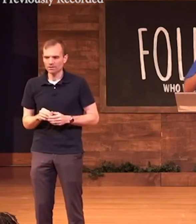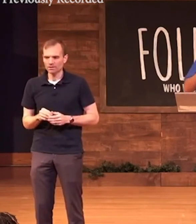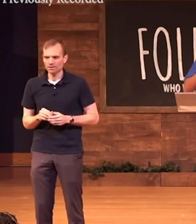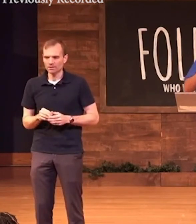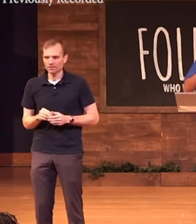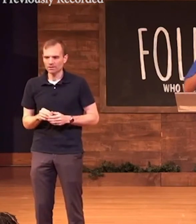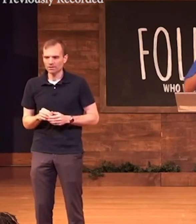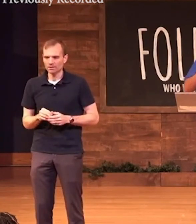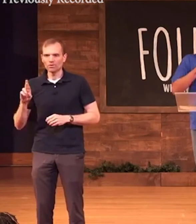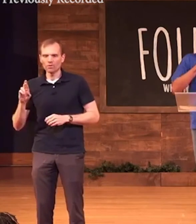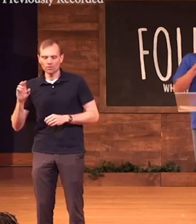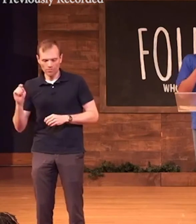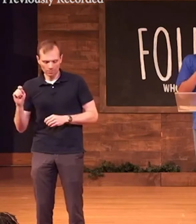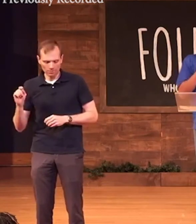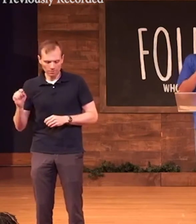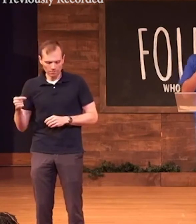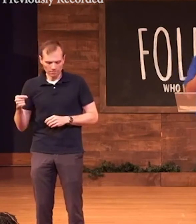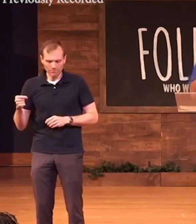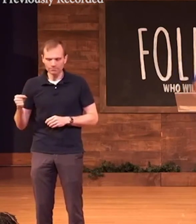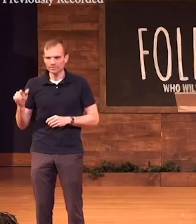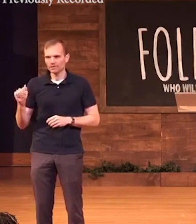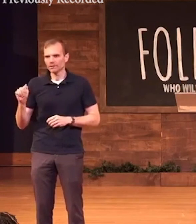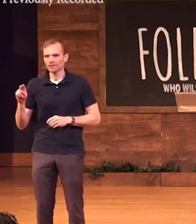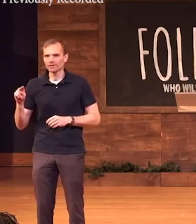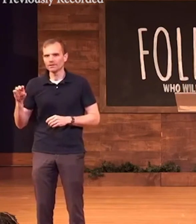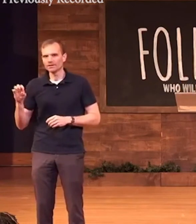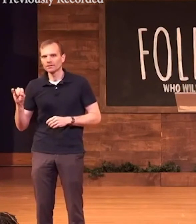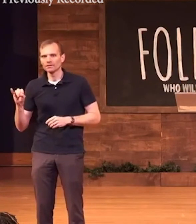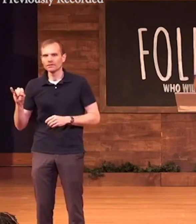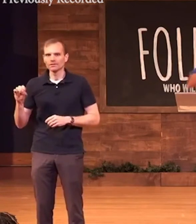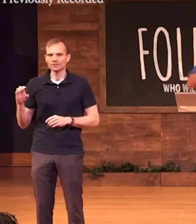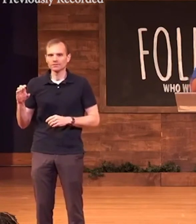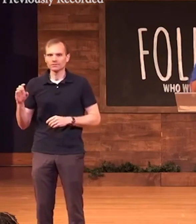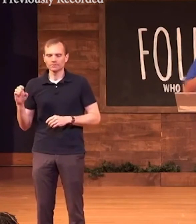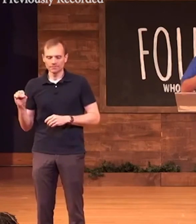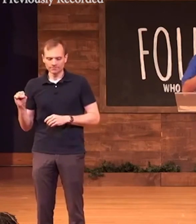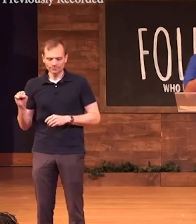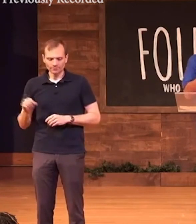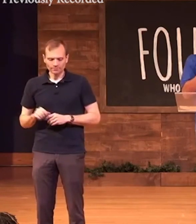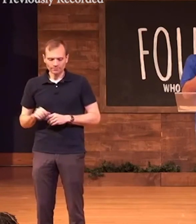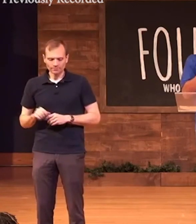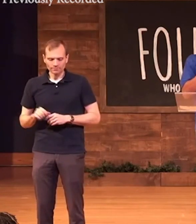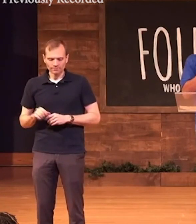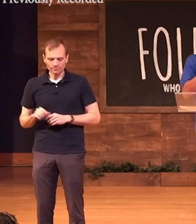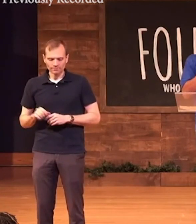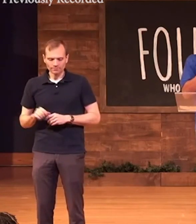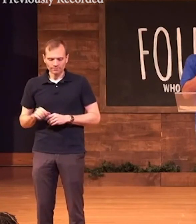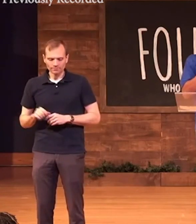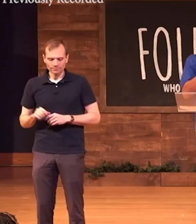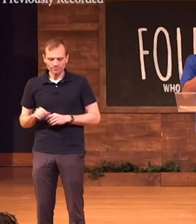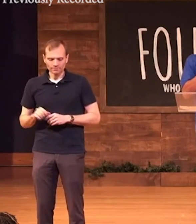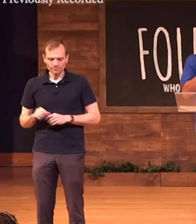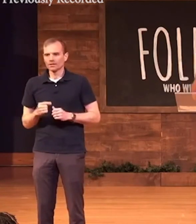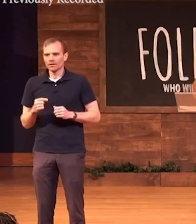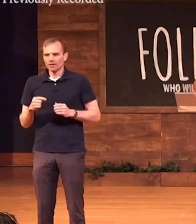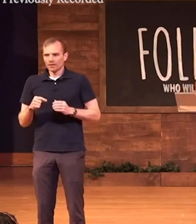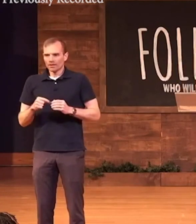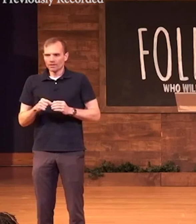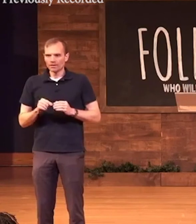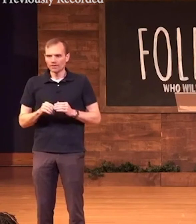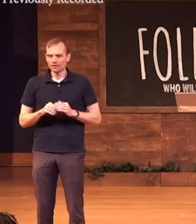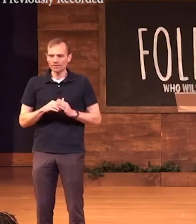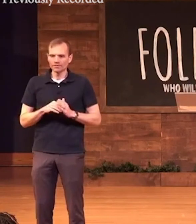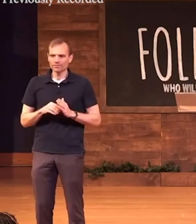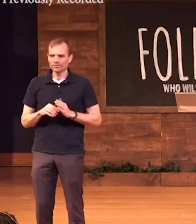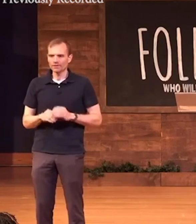expands must have something decreasing it. And if something grows without decay or something decays without growth, it